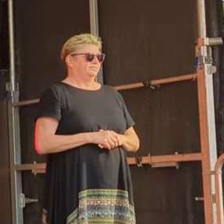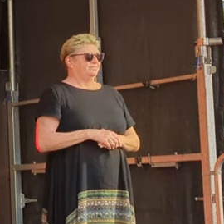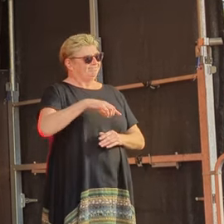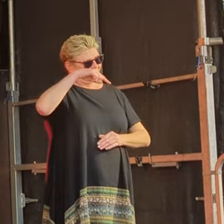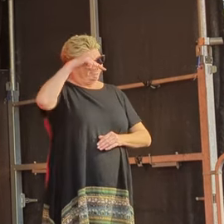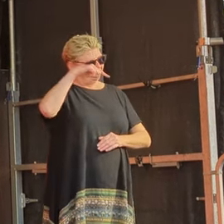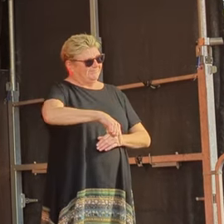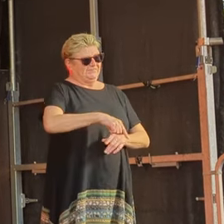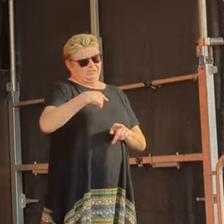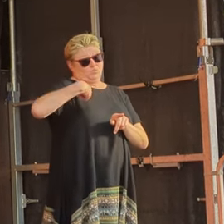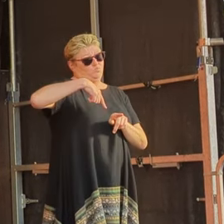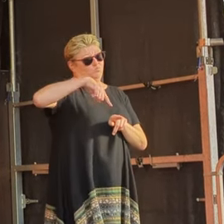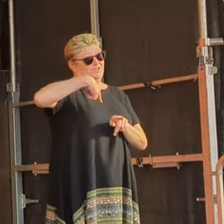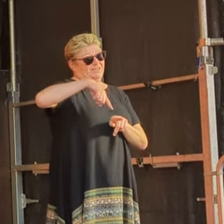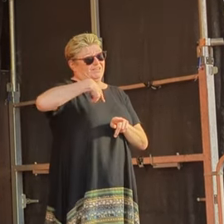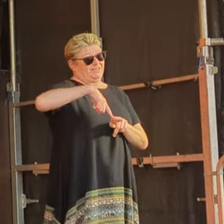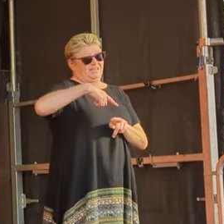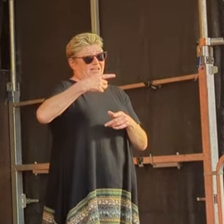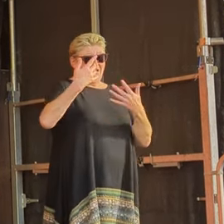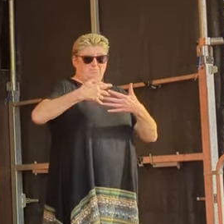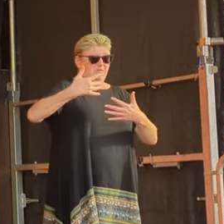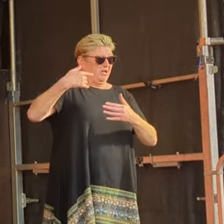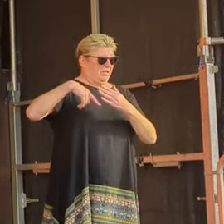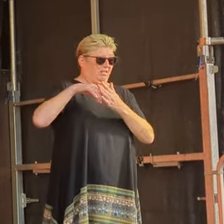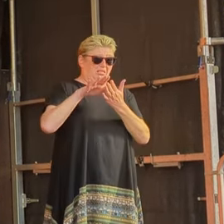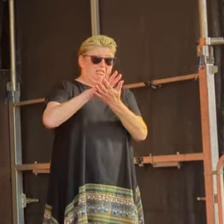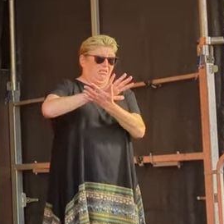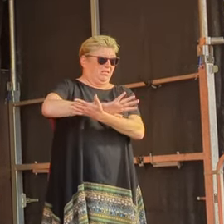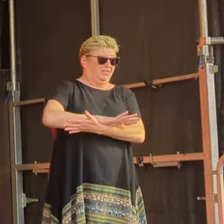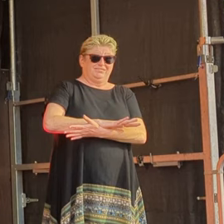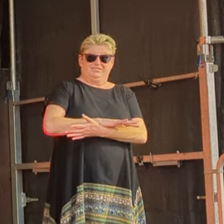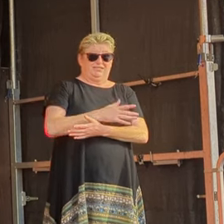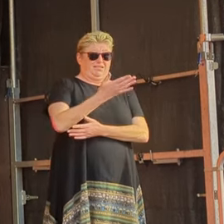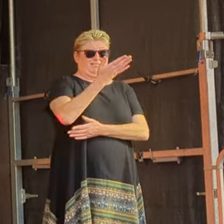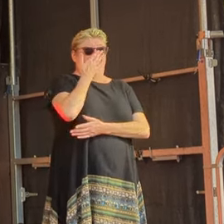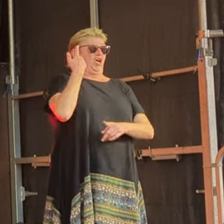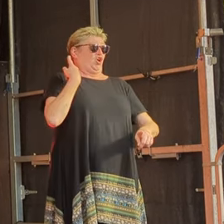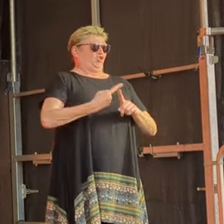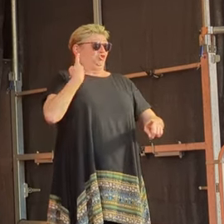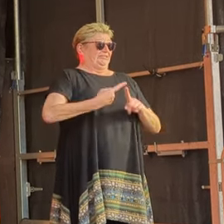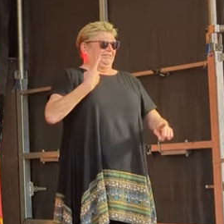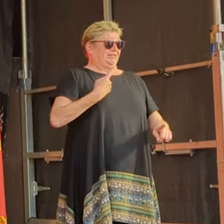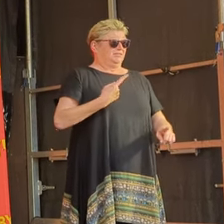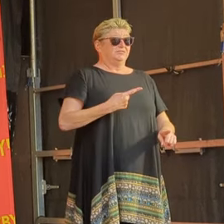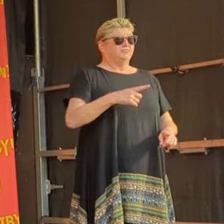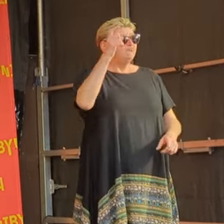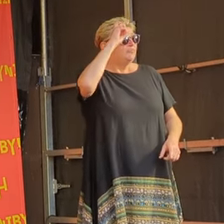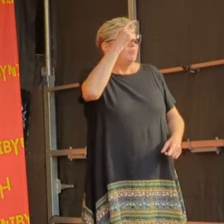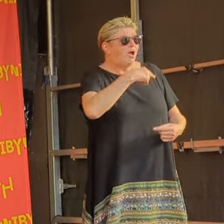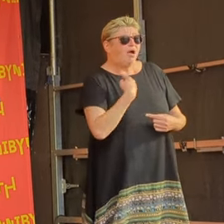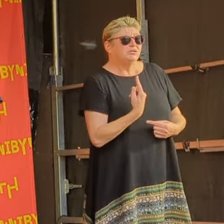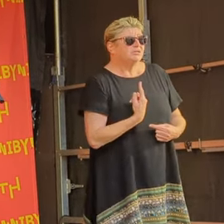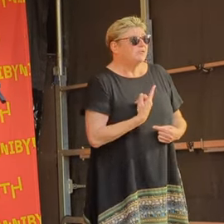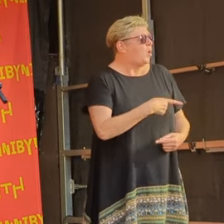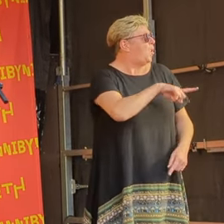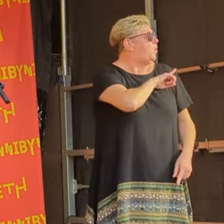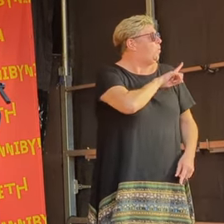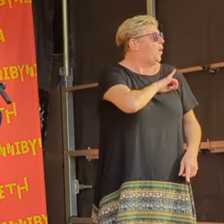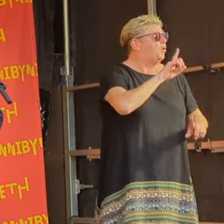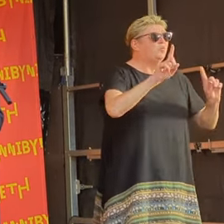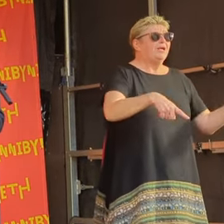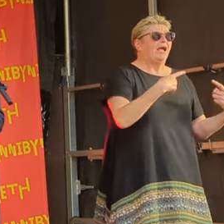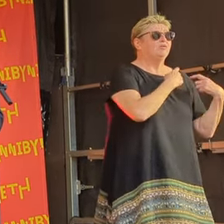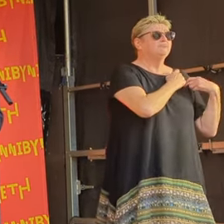This past week's economic meltdown brings home the urgency of that aspiration. So let's remind ourselves why we